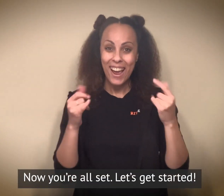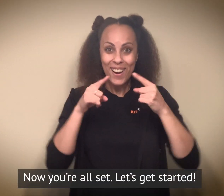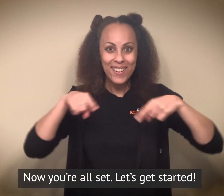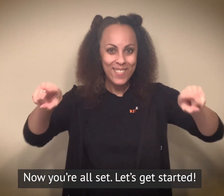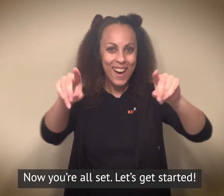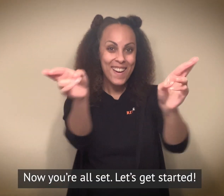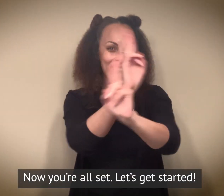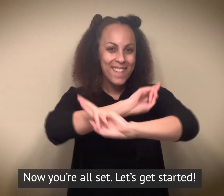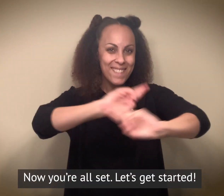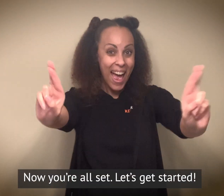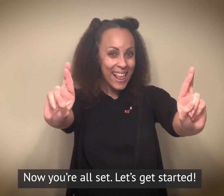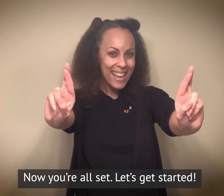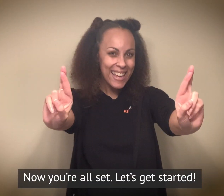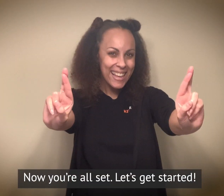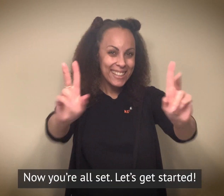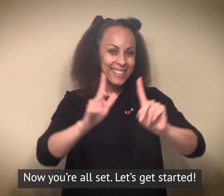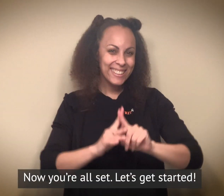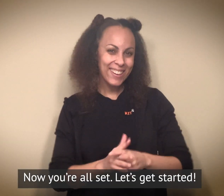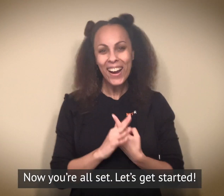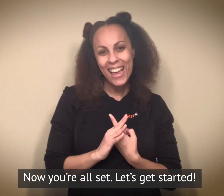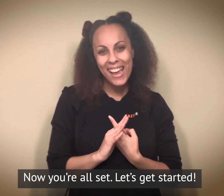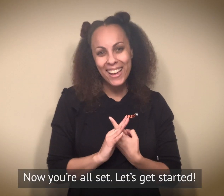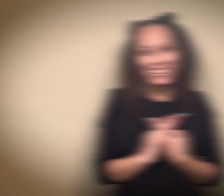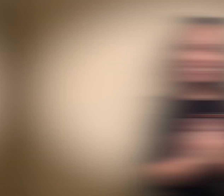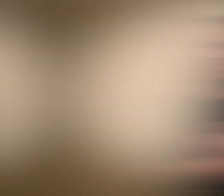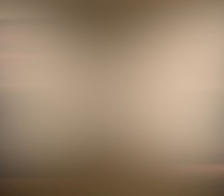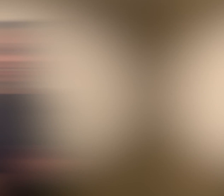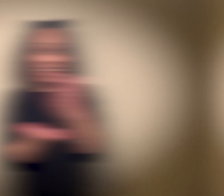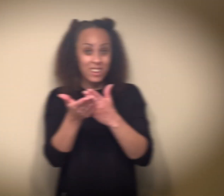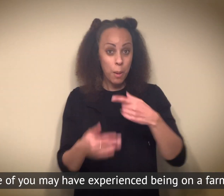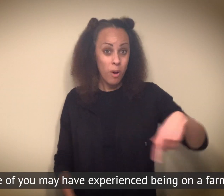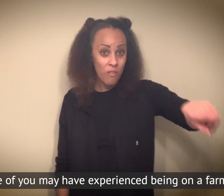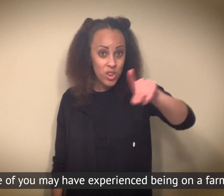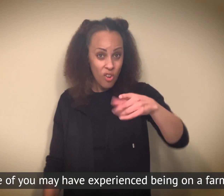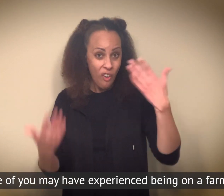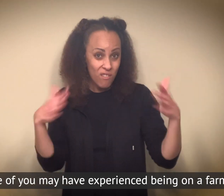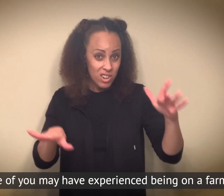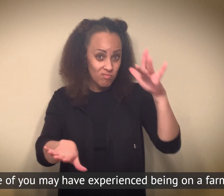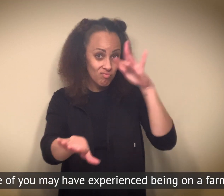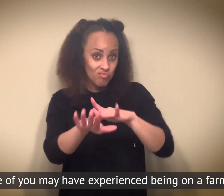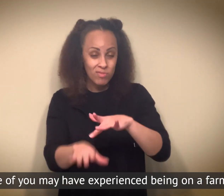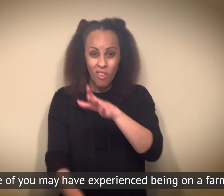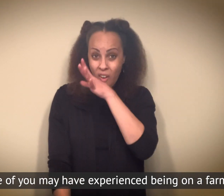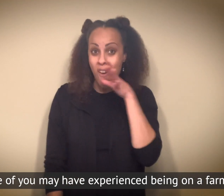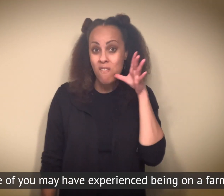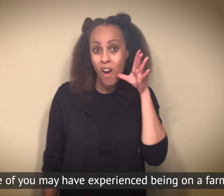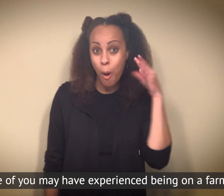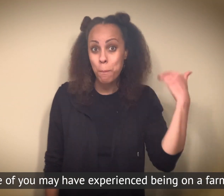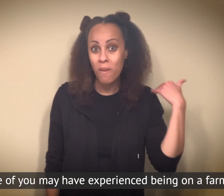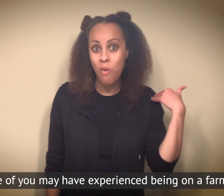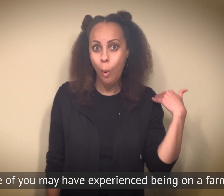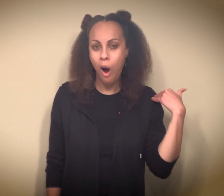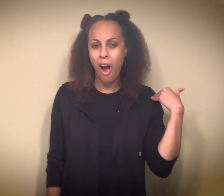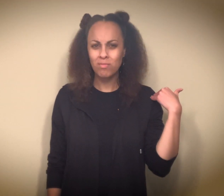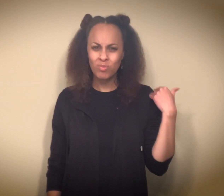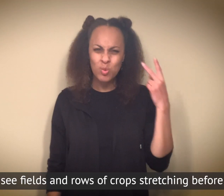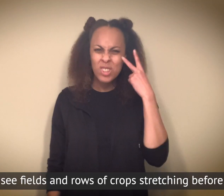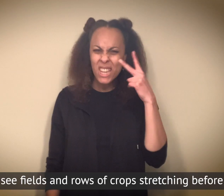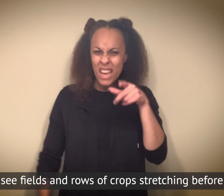parental guidance. Now you're all set. Let's get started. Some of you may have experienced being